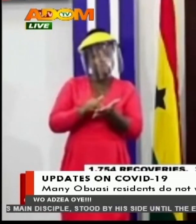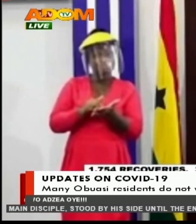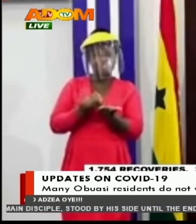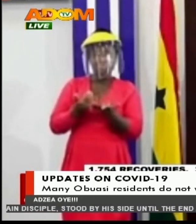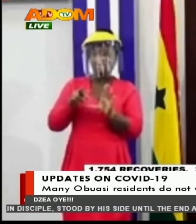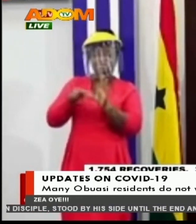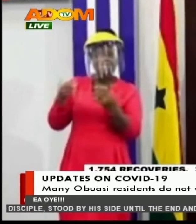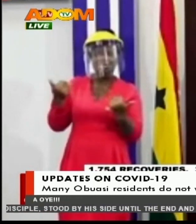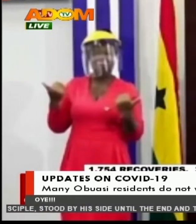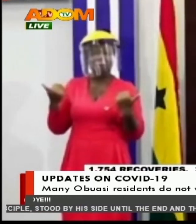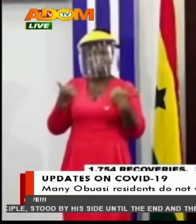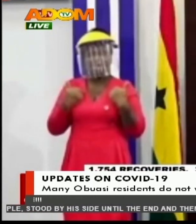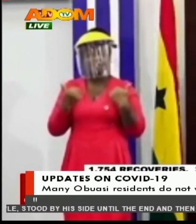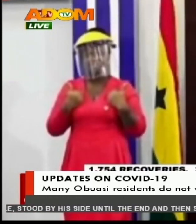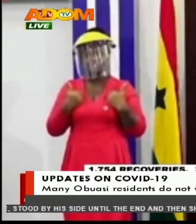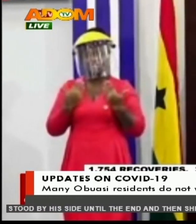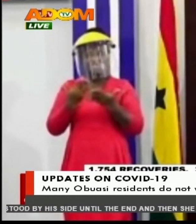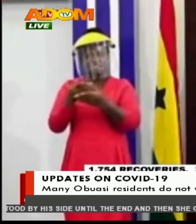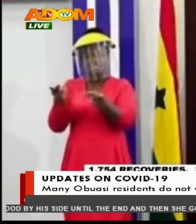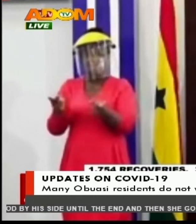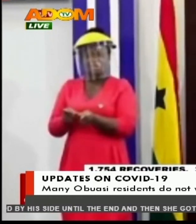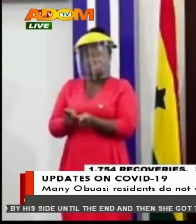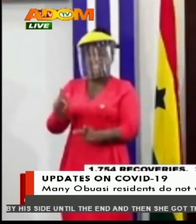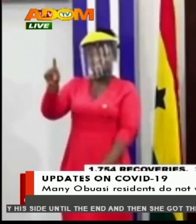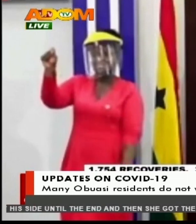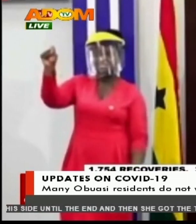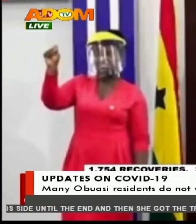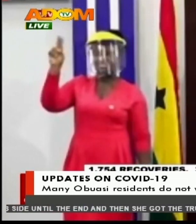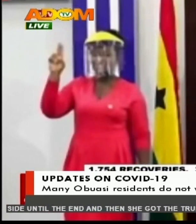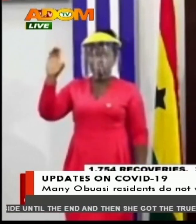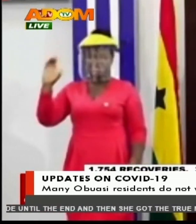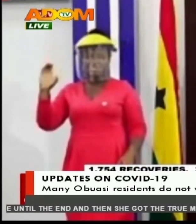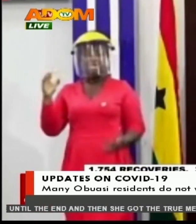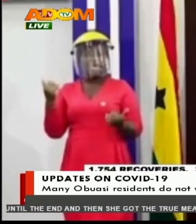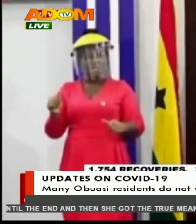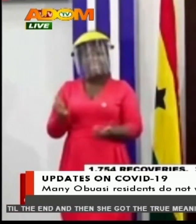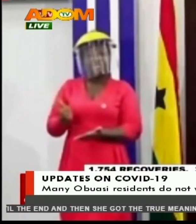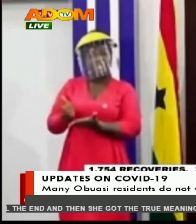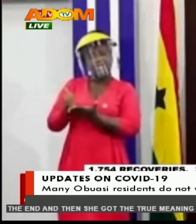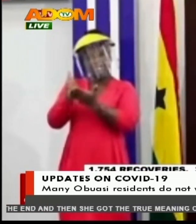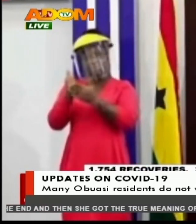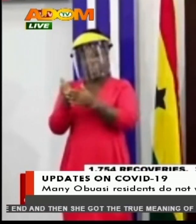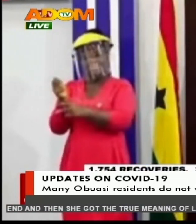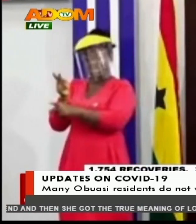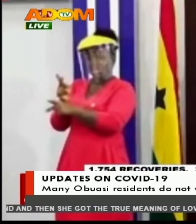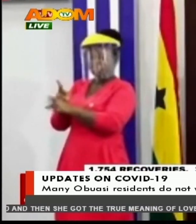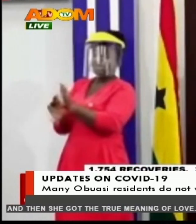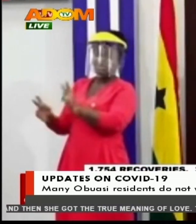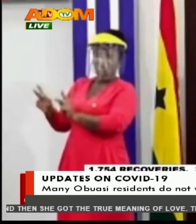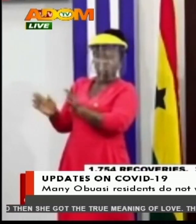to actually identify and sensitize high-risk groups, including drivers, to make sure that they are all brought to bear. So that the idea